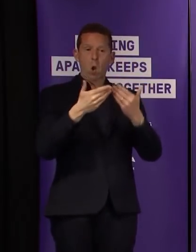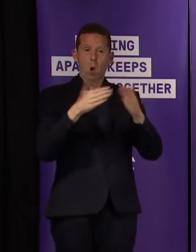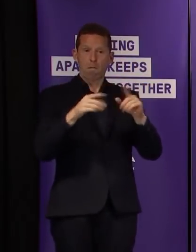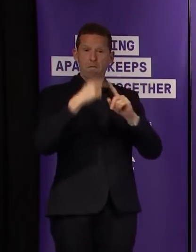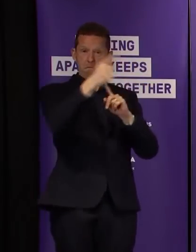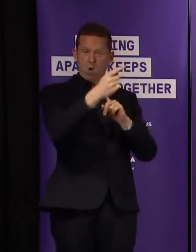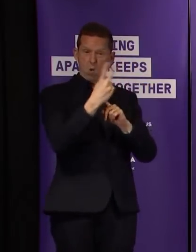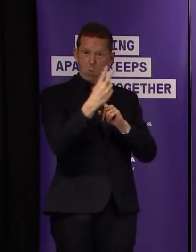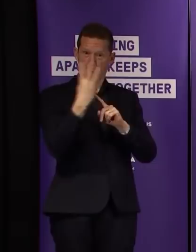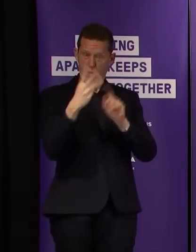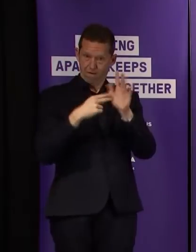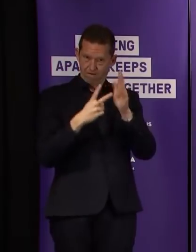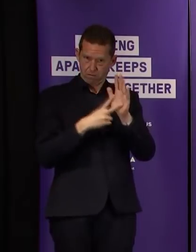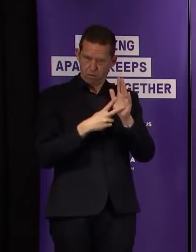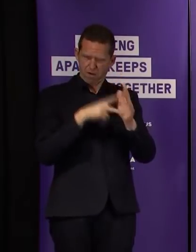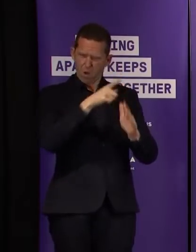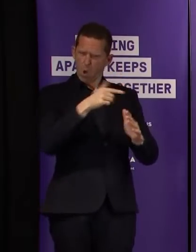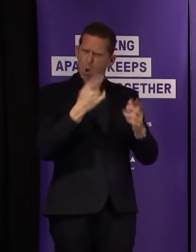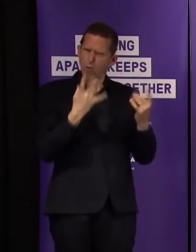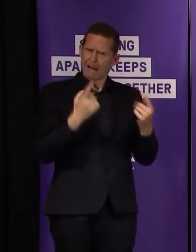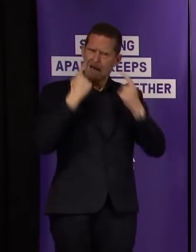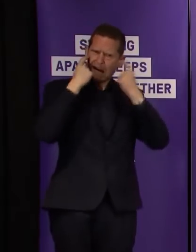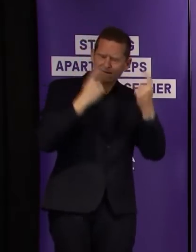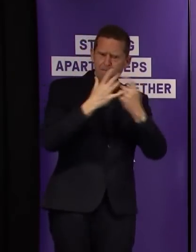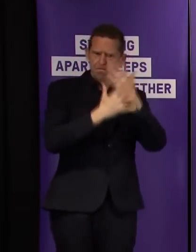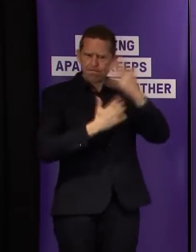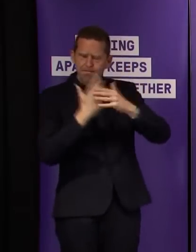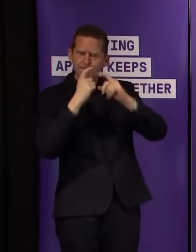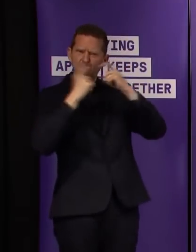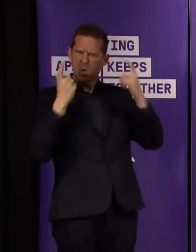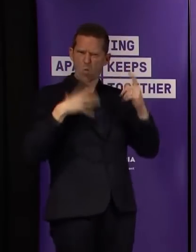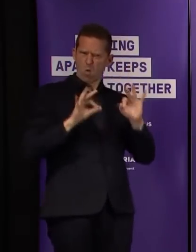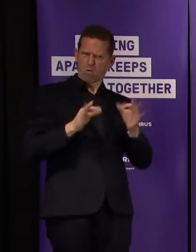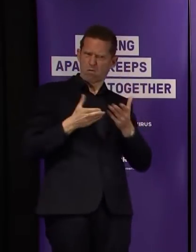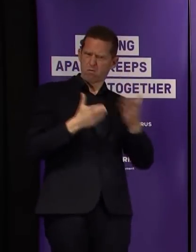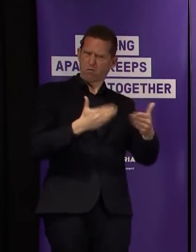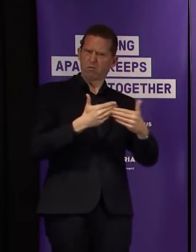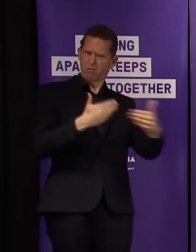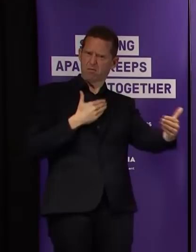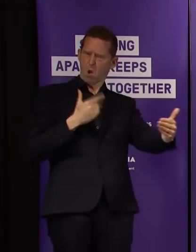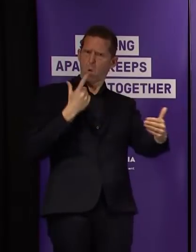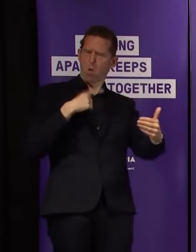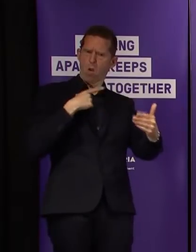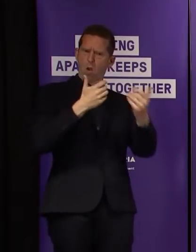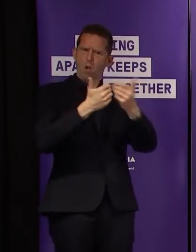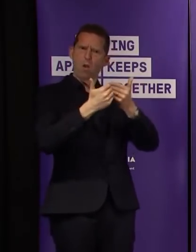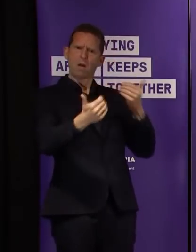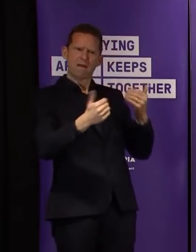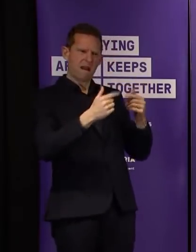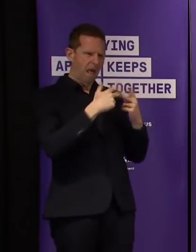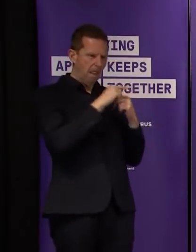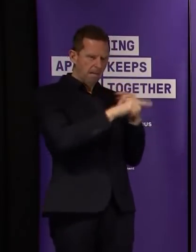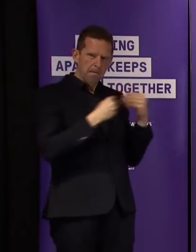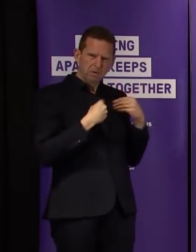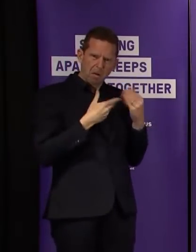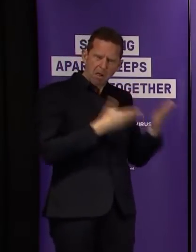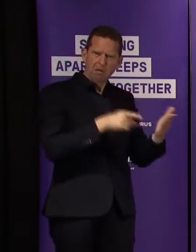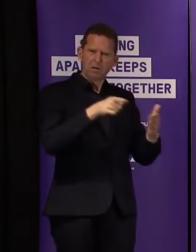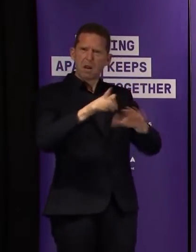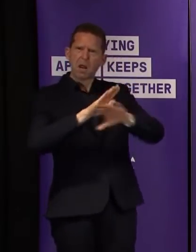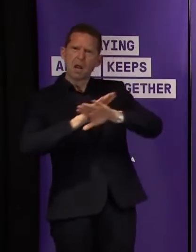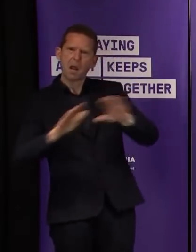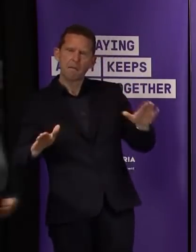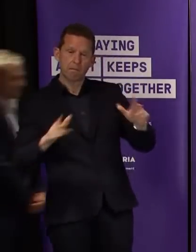practices. Why is this not in the same timing as hairdressers, for instance? Why the dissension between the two of them? The Chief Health Officer can